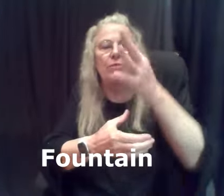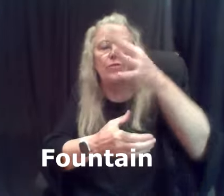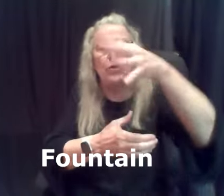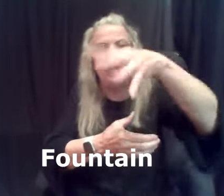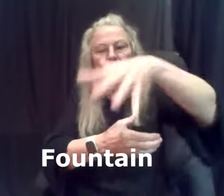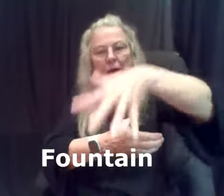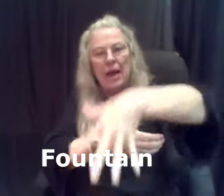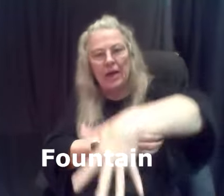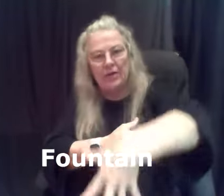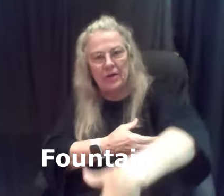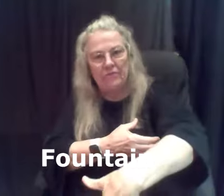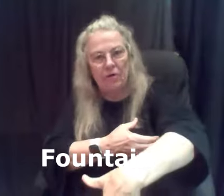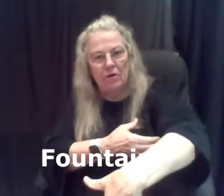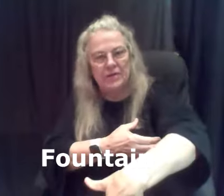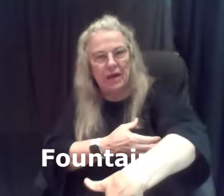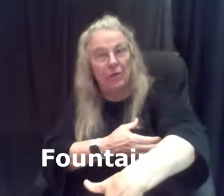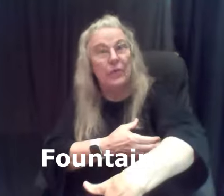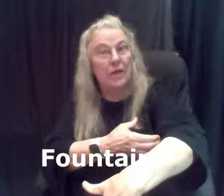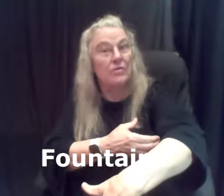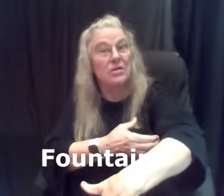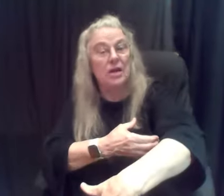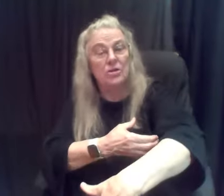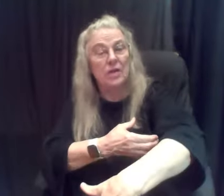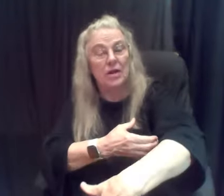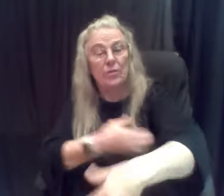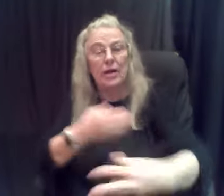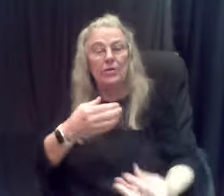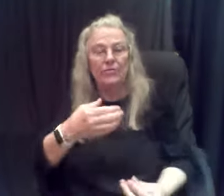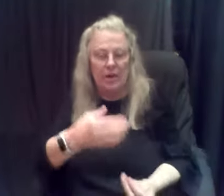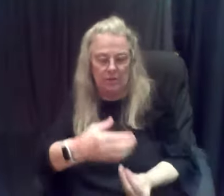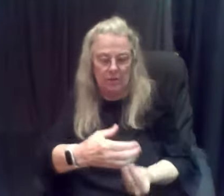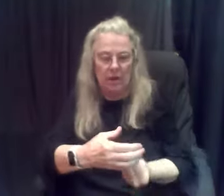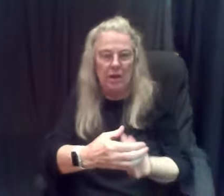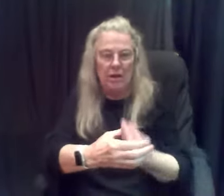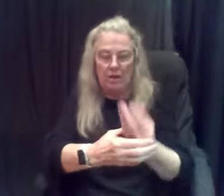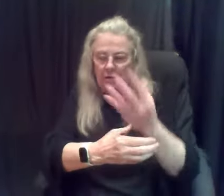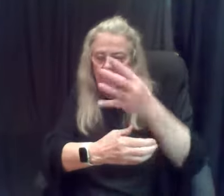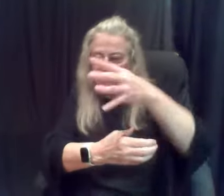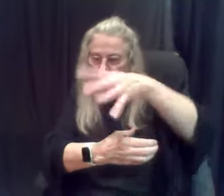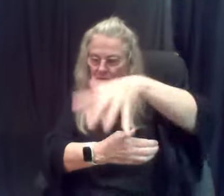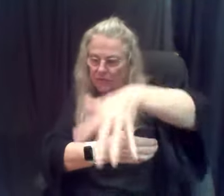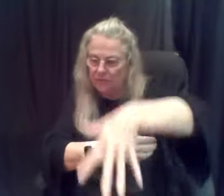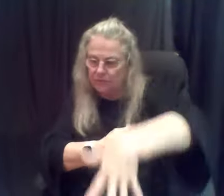it, and then it falls down on the other side, just like a regular fountain. Fountain.